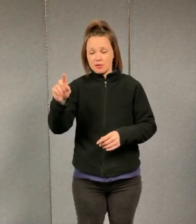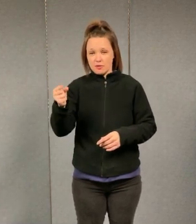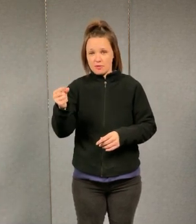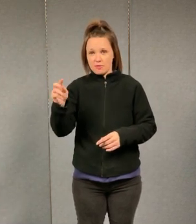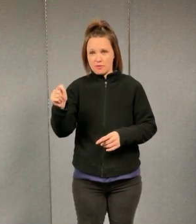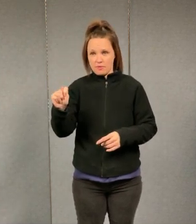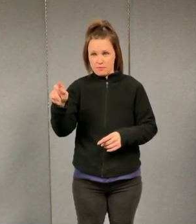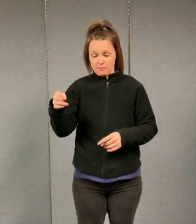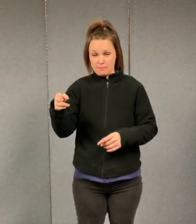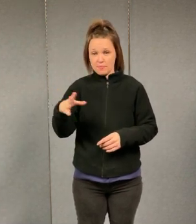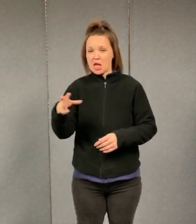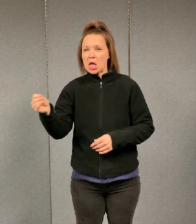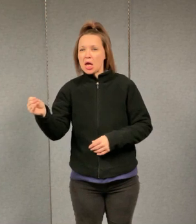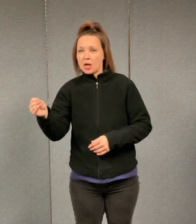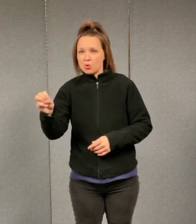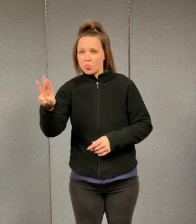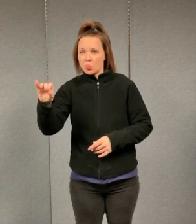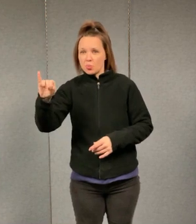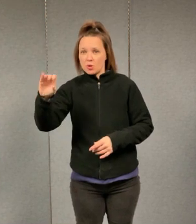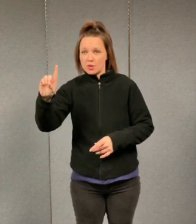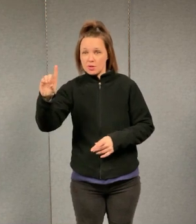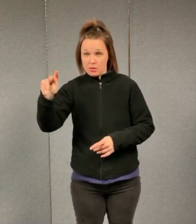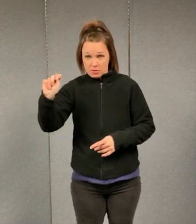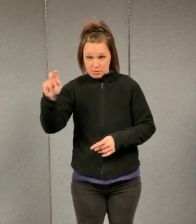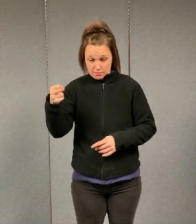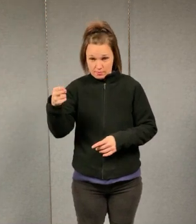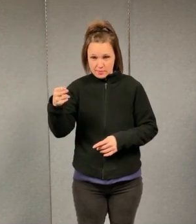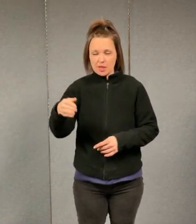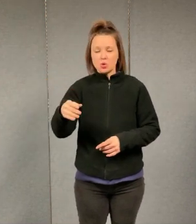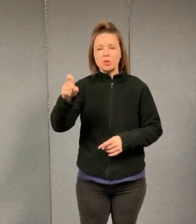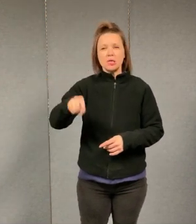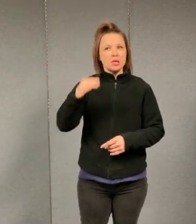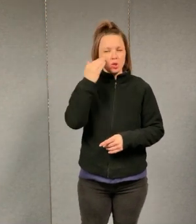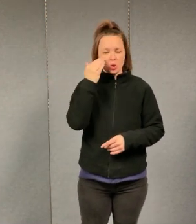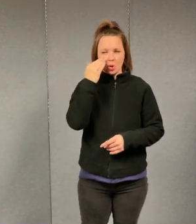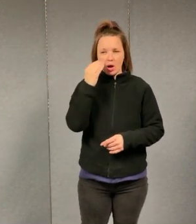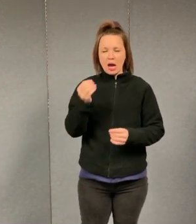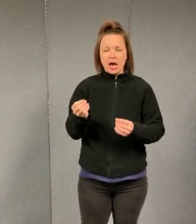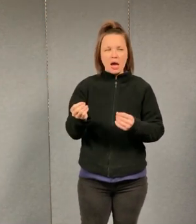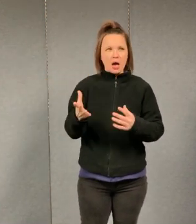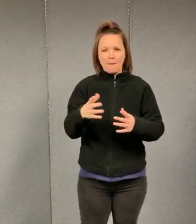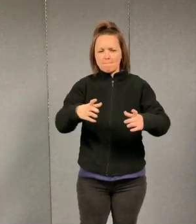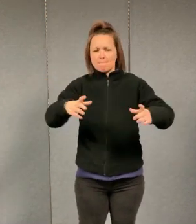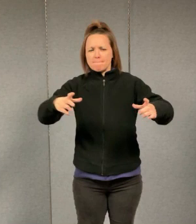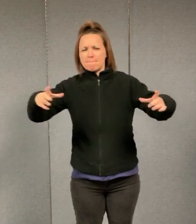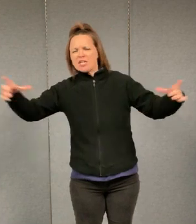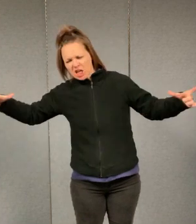Mr. Jones wants the floor to be. Let's make the cement floor 3 inches